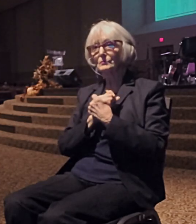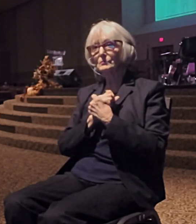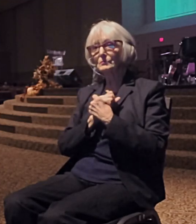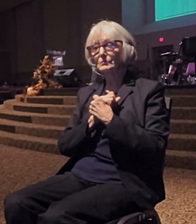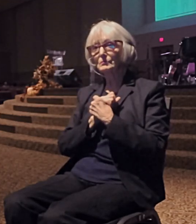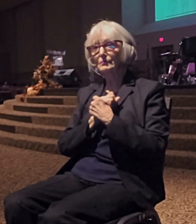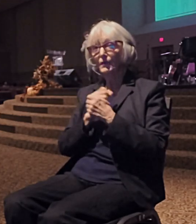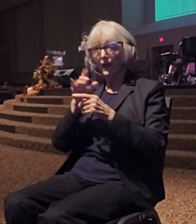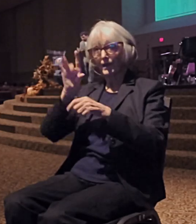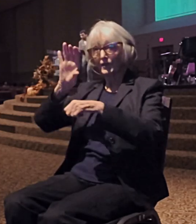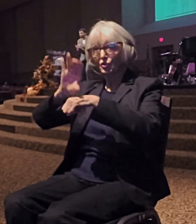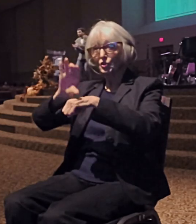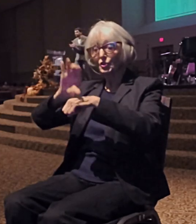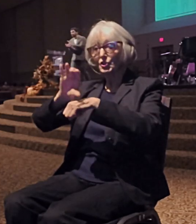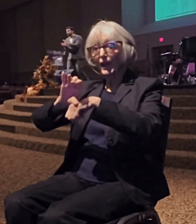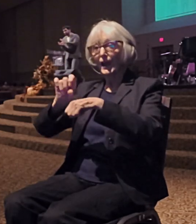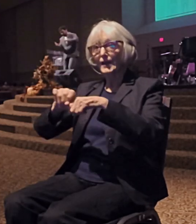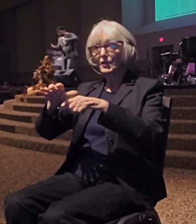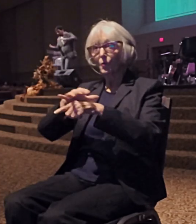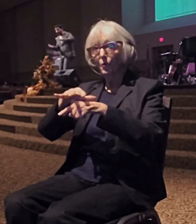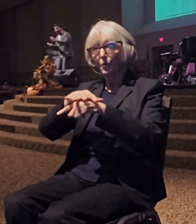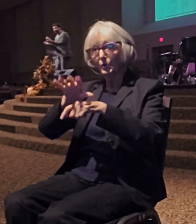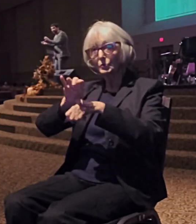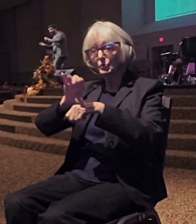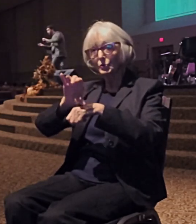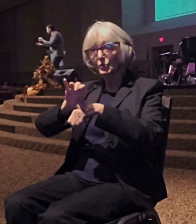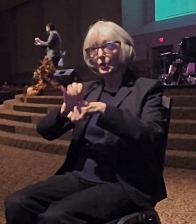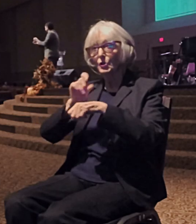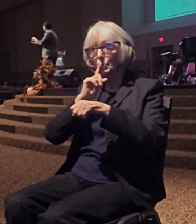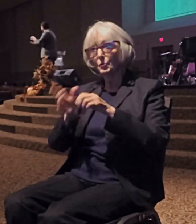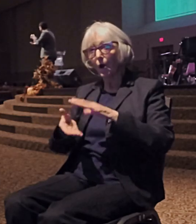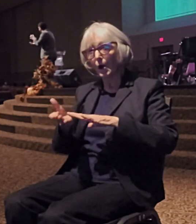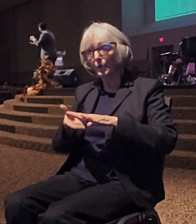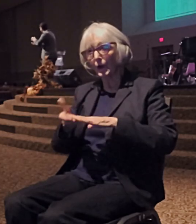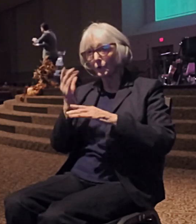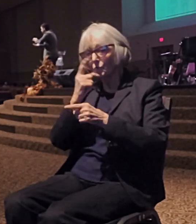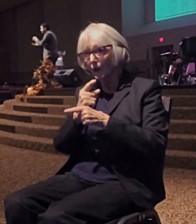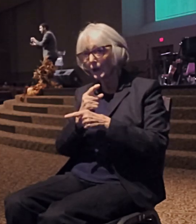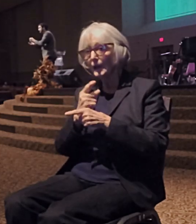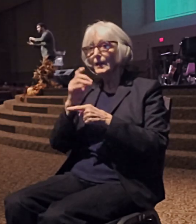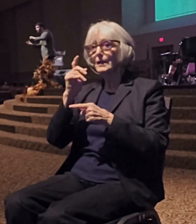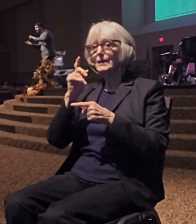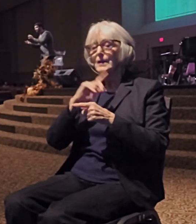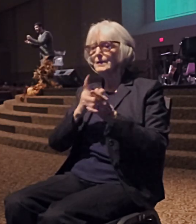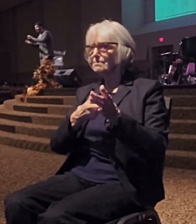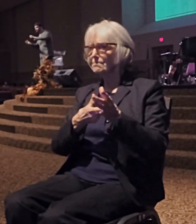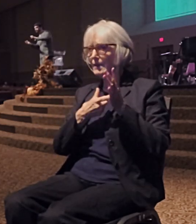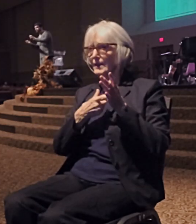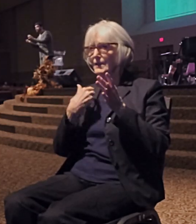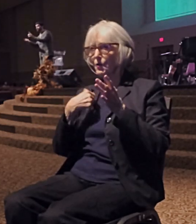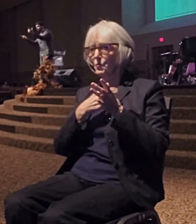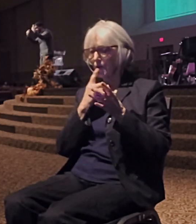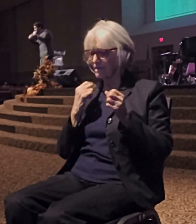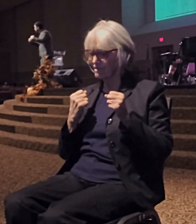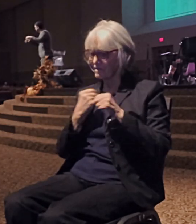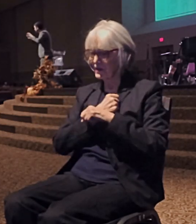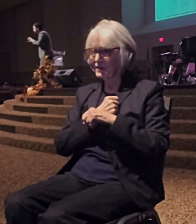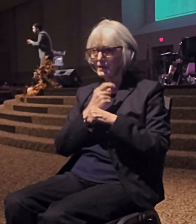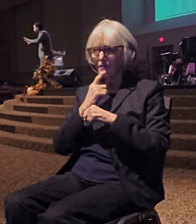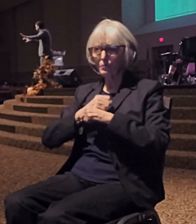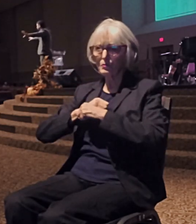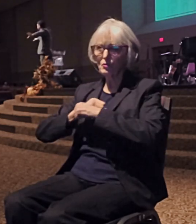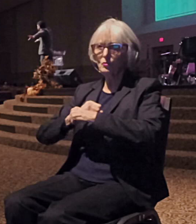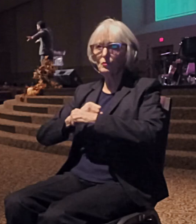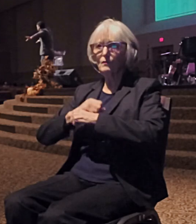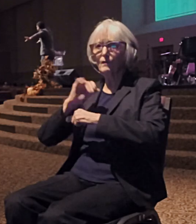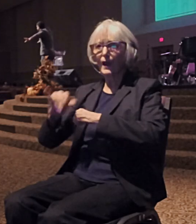And as a church, as a local church, to operate rightly, it demands we fight to preserve the unity which